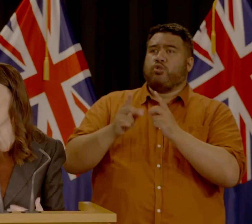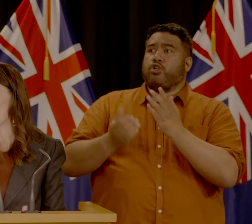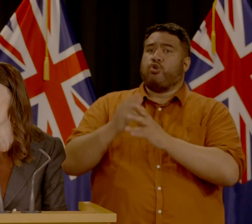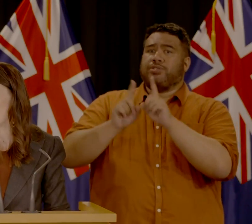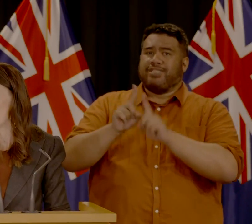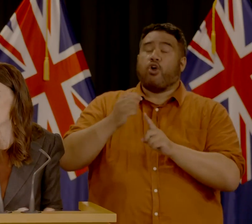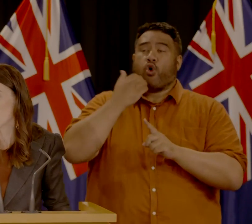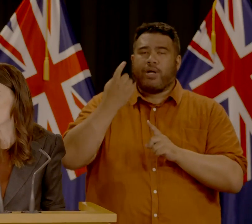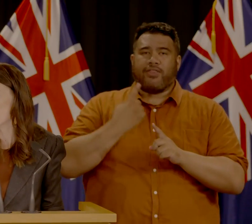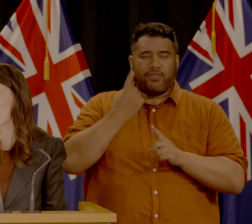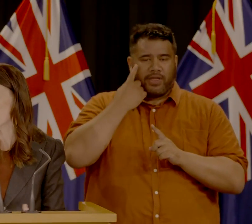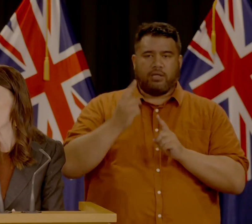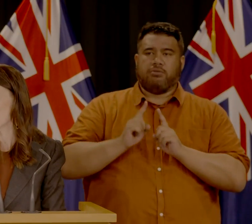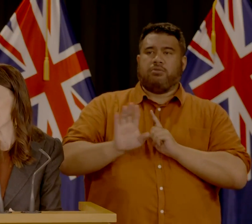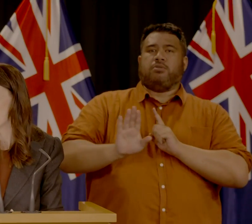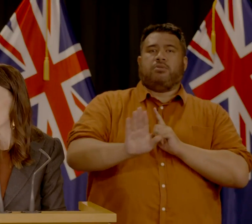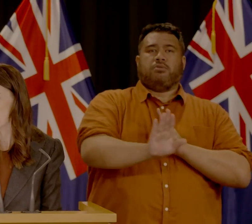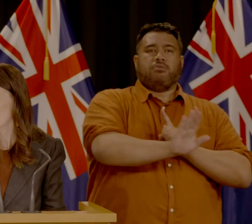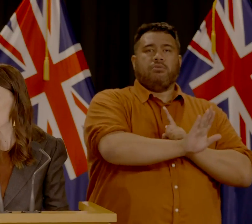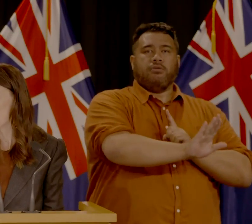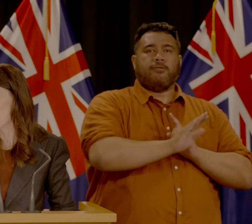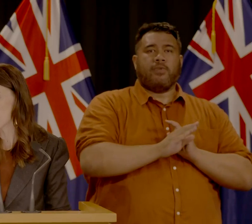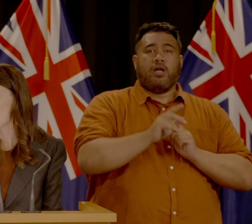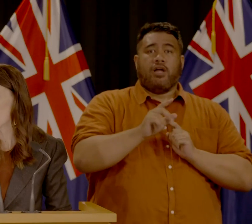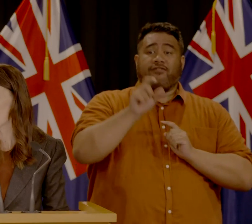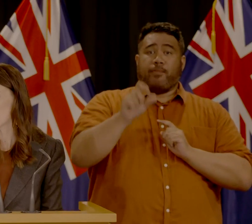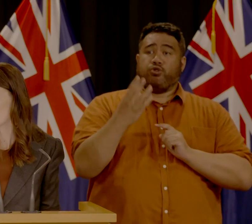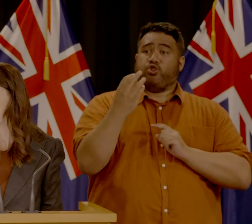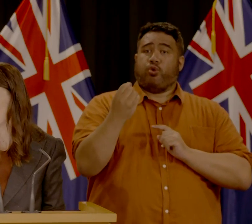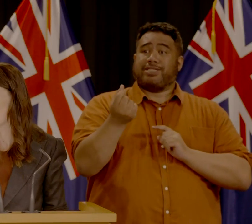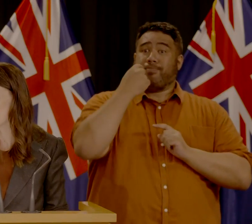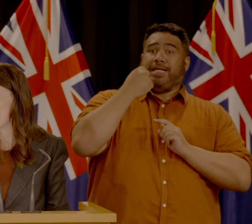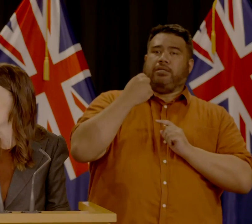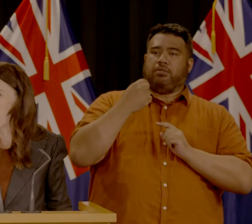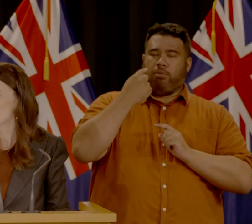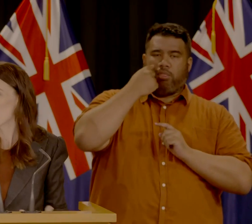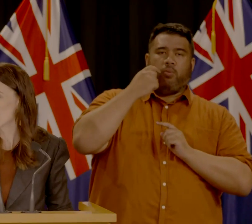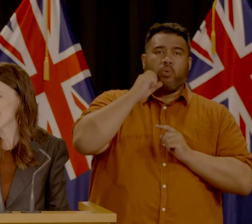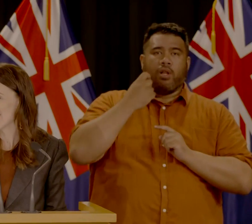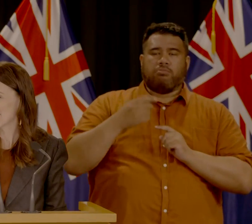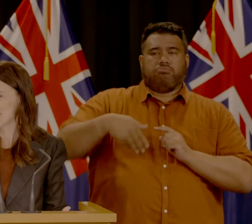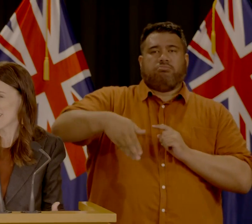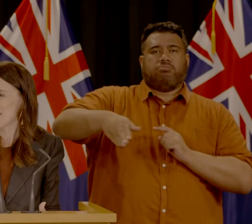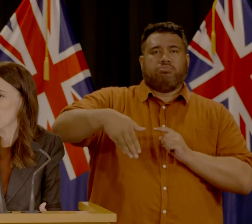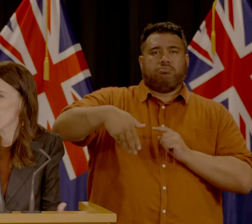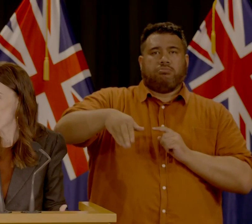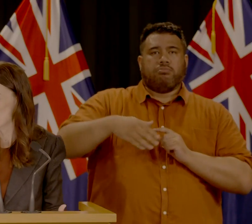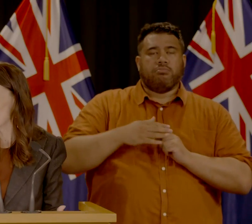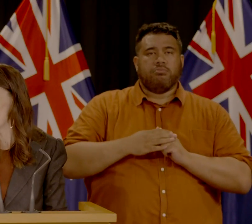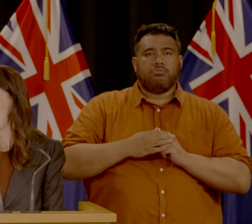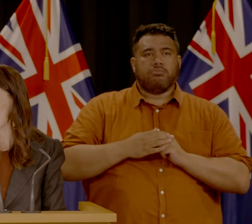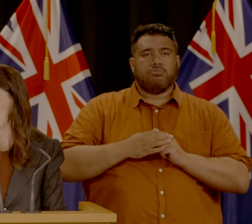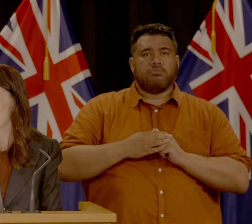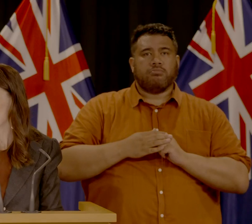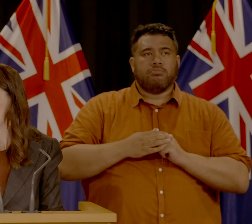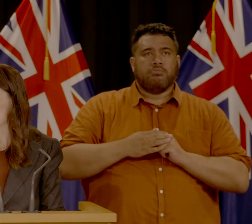at all times. If you're close enough for someone to spit on you when they talk, you're too close. Now, I know that actually, we may